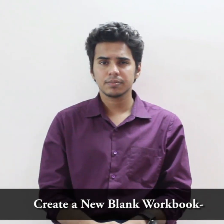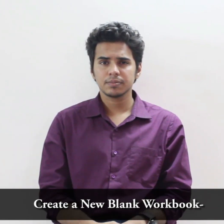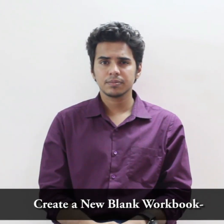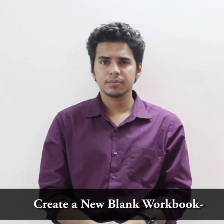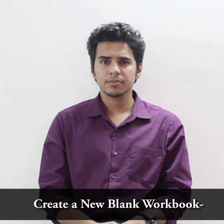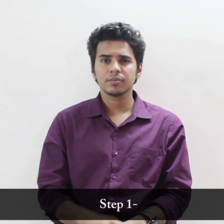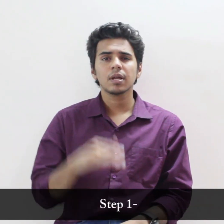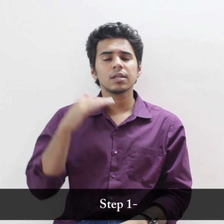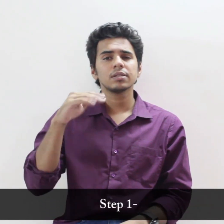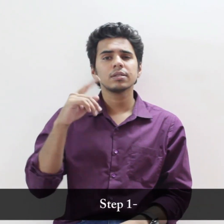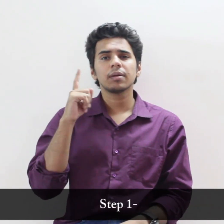Step 1.